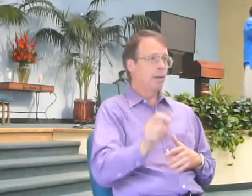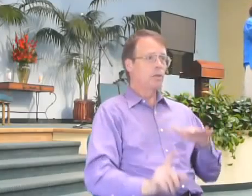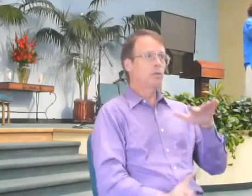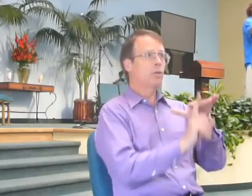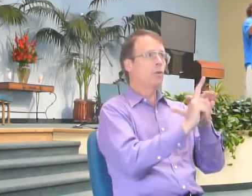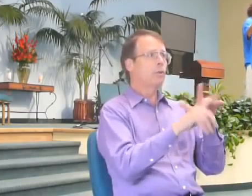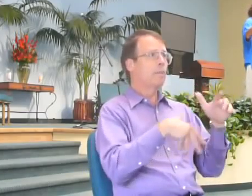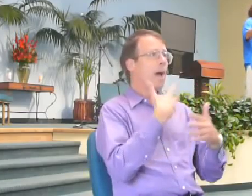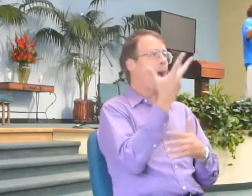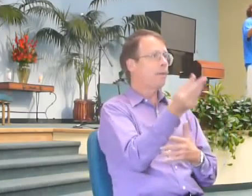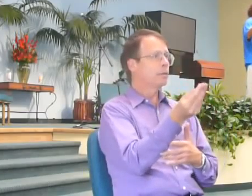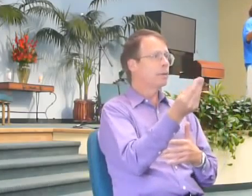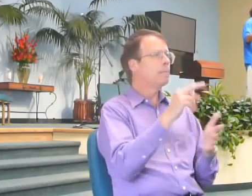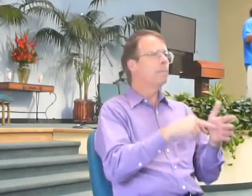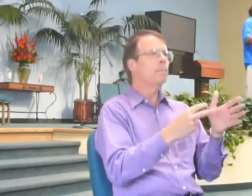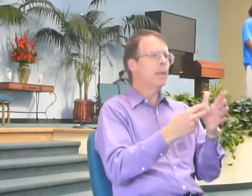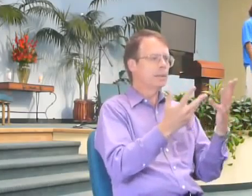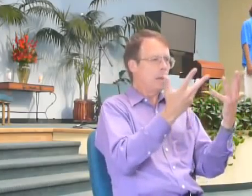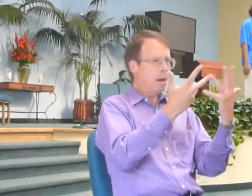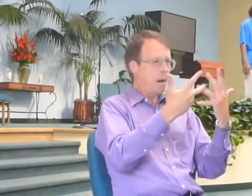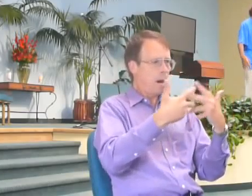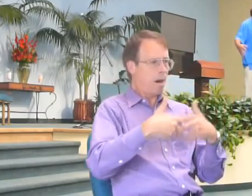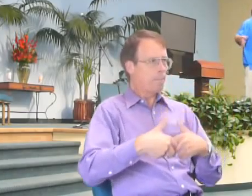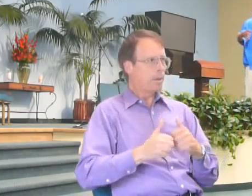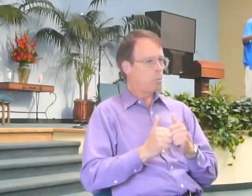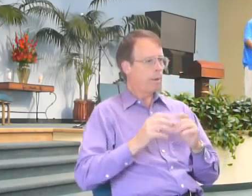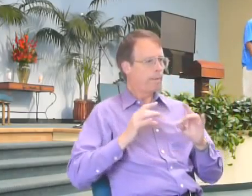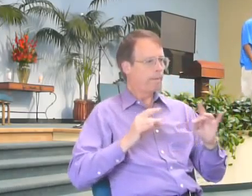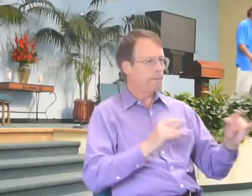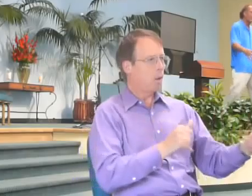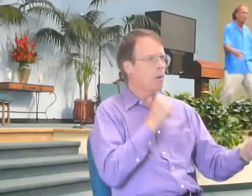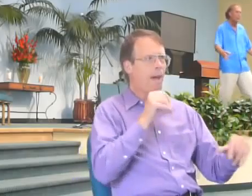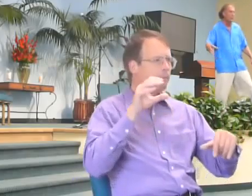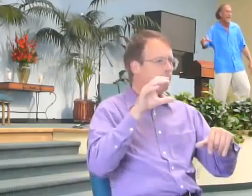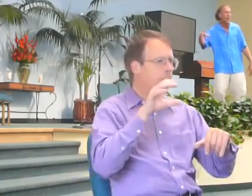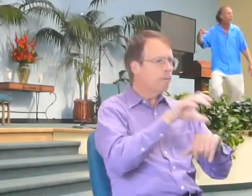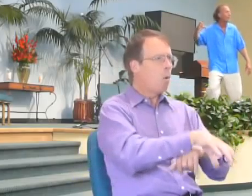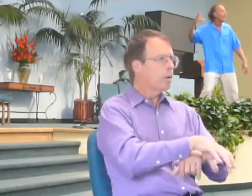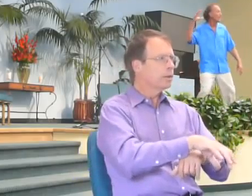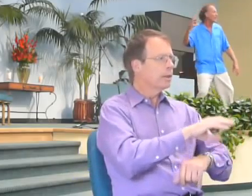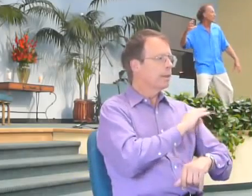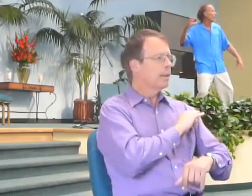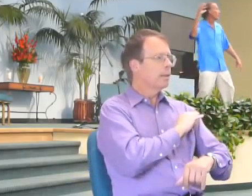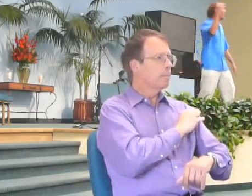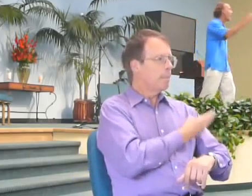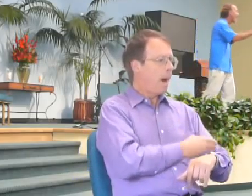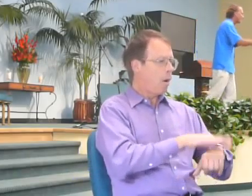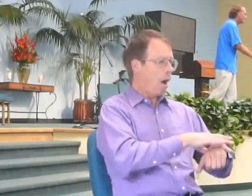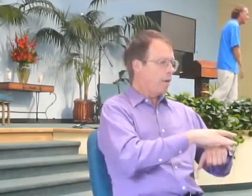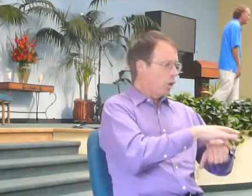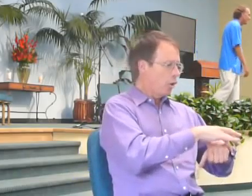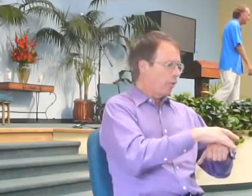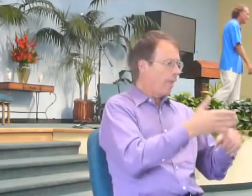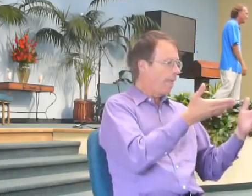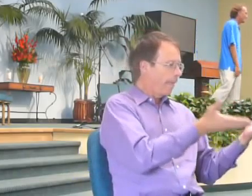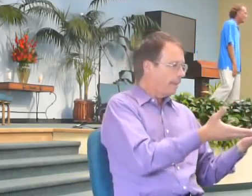up on the outside. It's about being in harmony with the flow and not forcing with the temporal power. over this, over that.